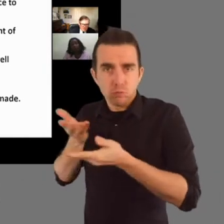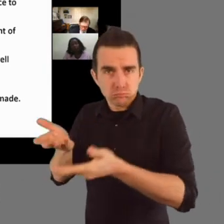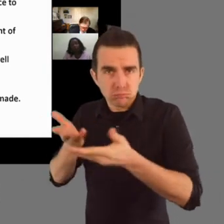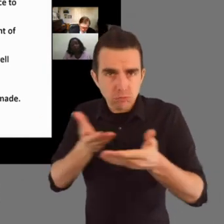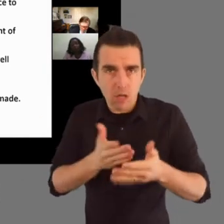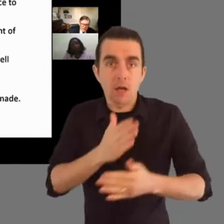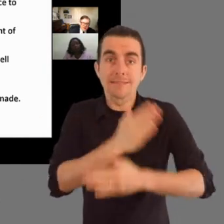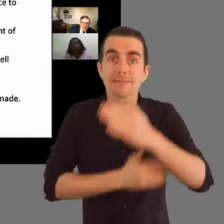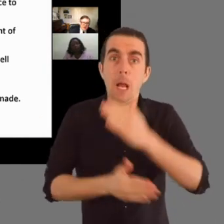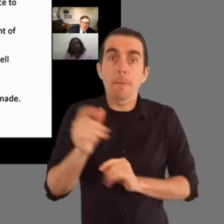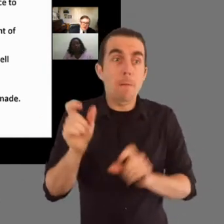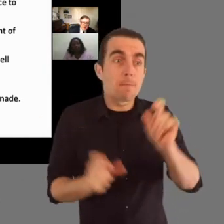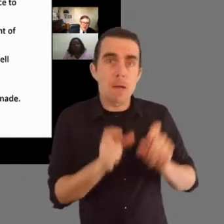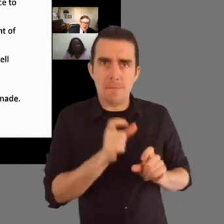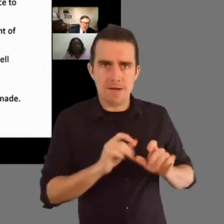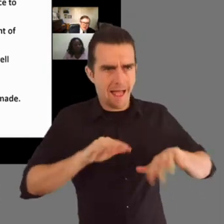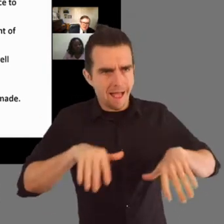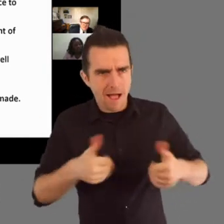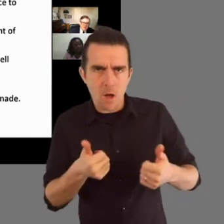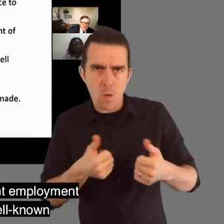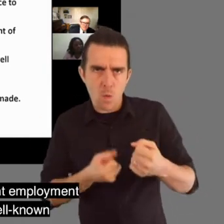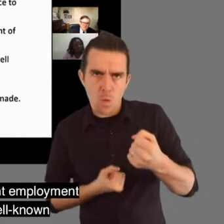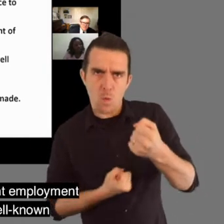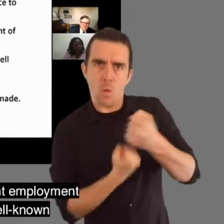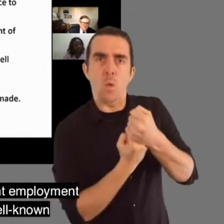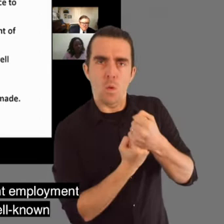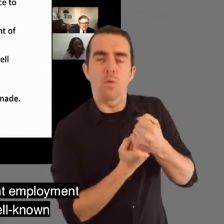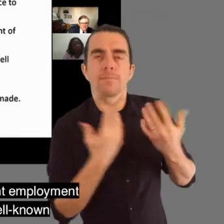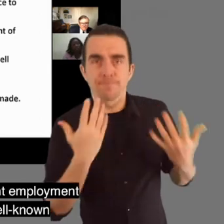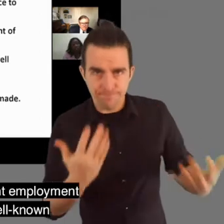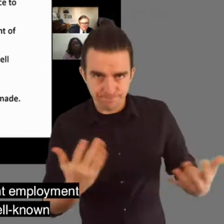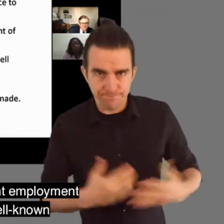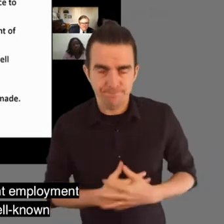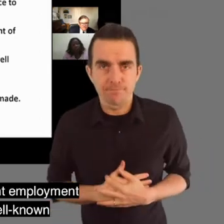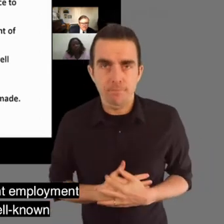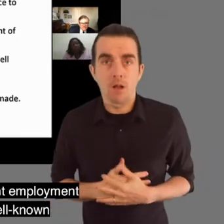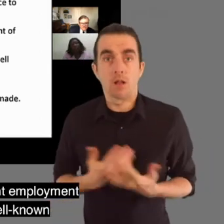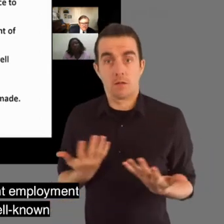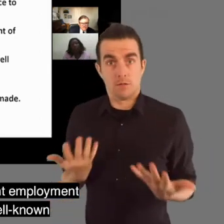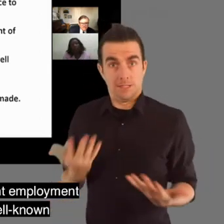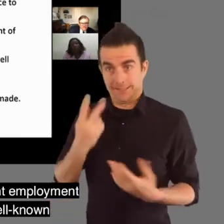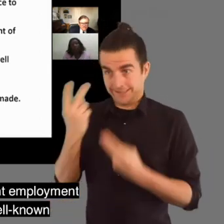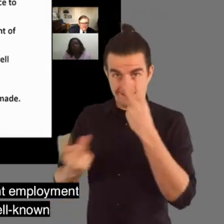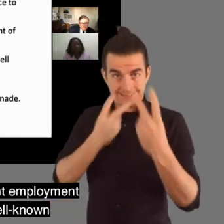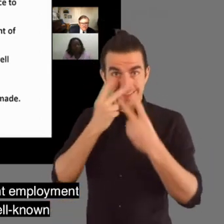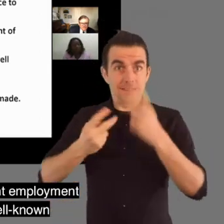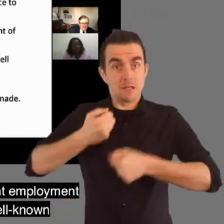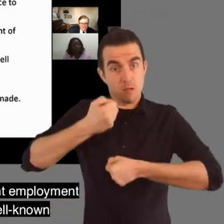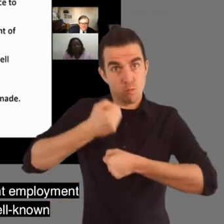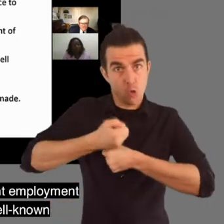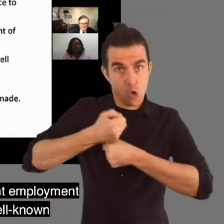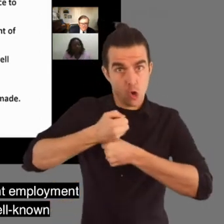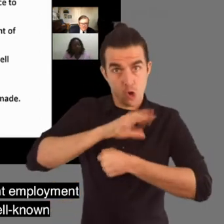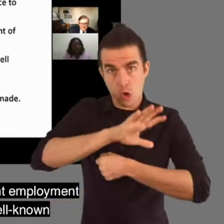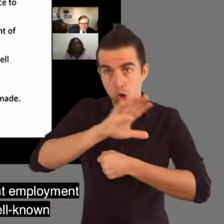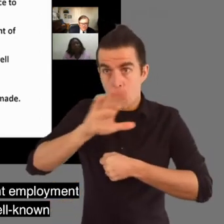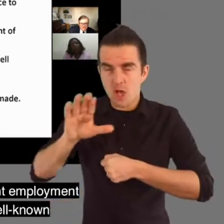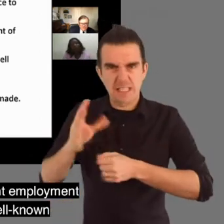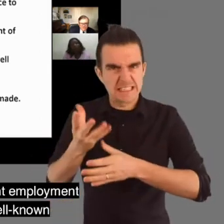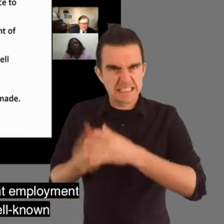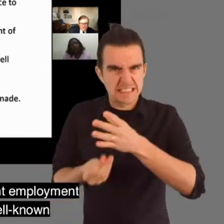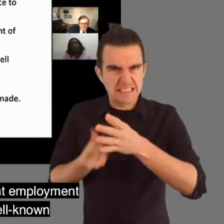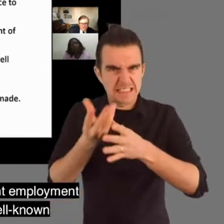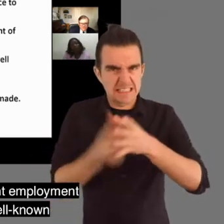disabled people can be addressed. The actions to address the current employment gaps and challenges are